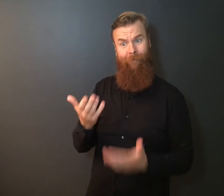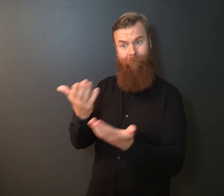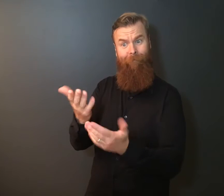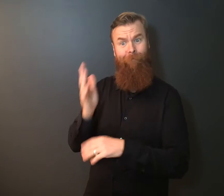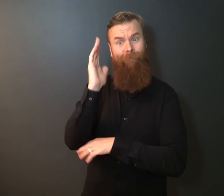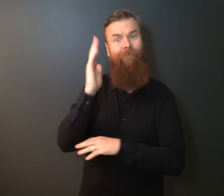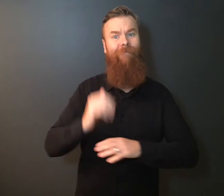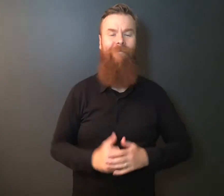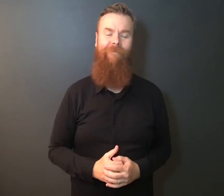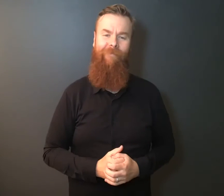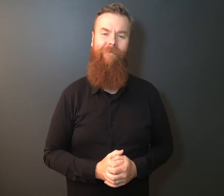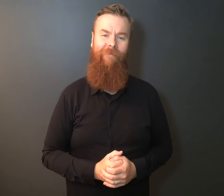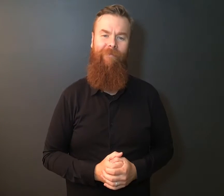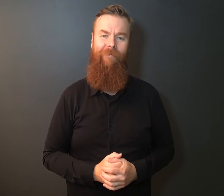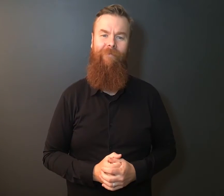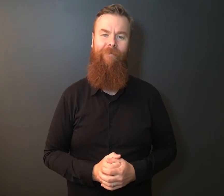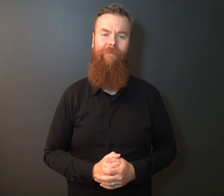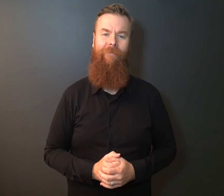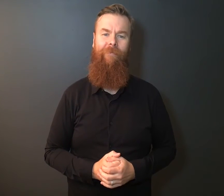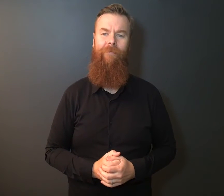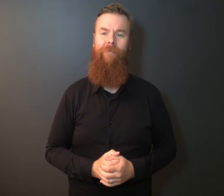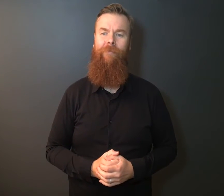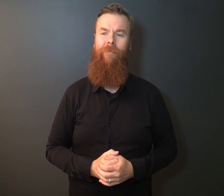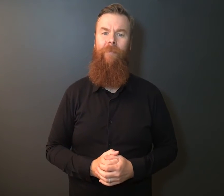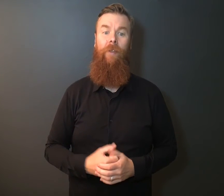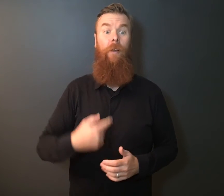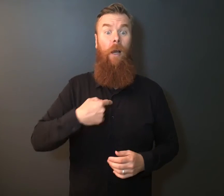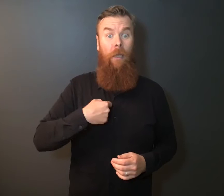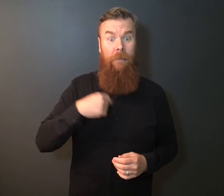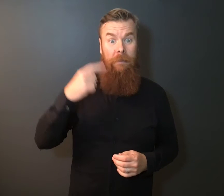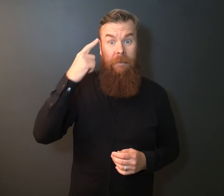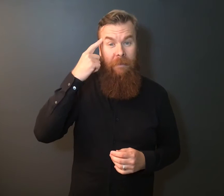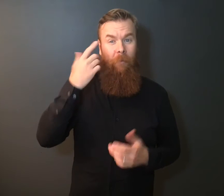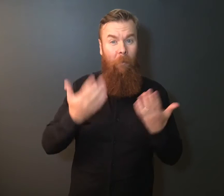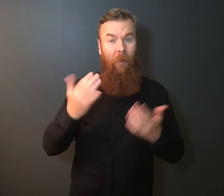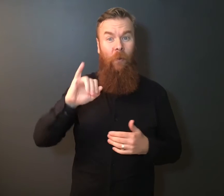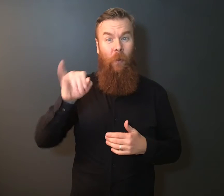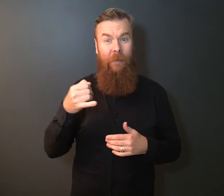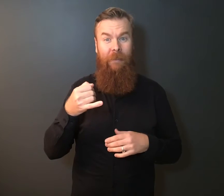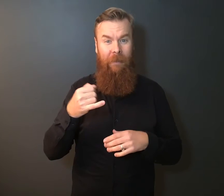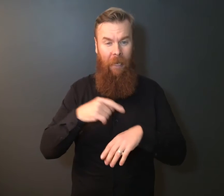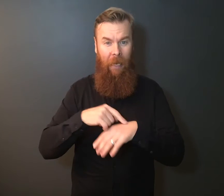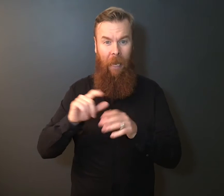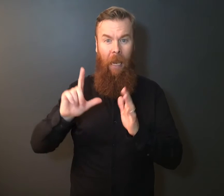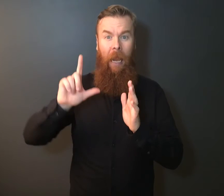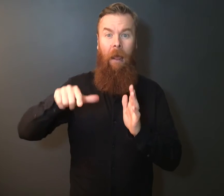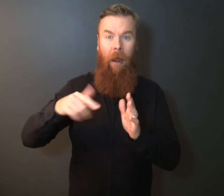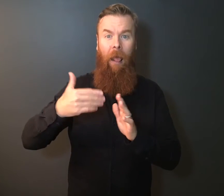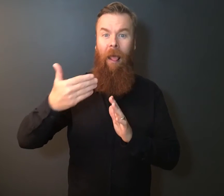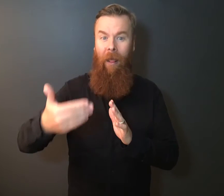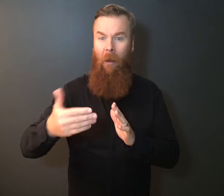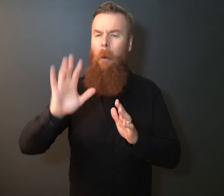Guler, I believe Jose is joining us in a few minutes. Maybe we can move to the next speaker. That's okay. Okay, no problem. That's fine. Do we